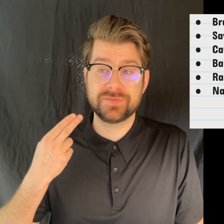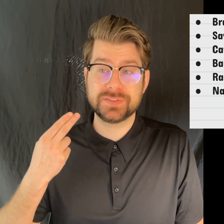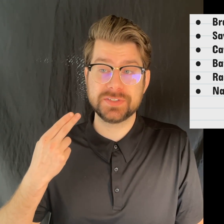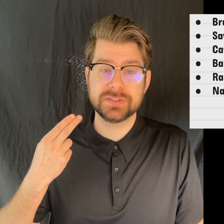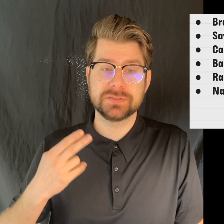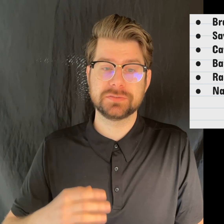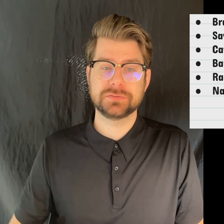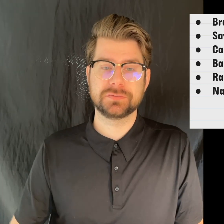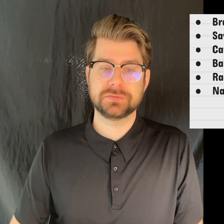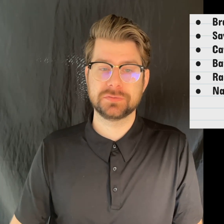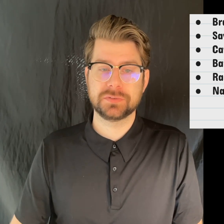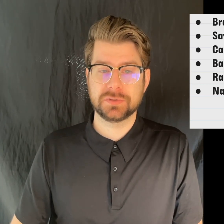saves,